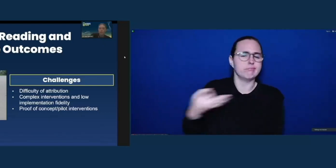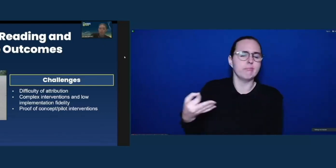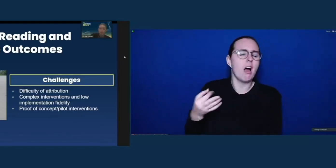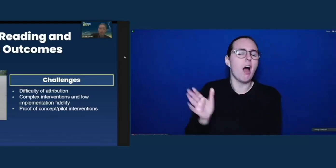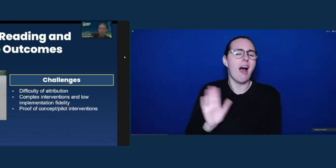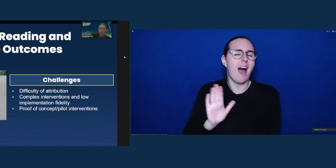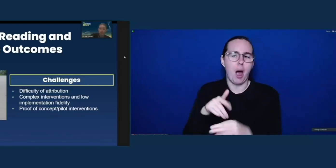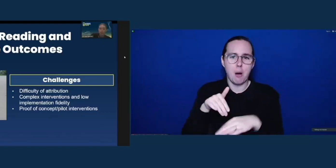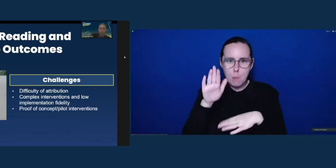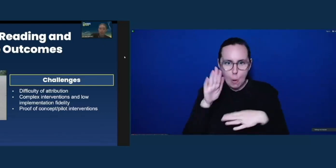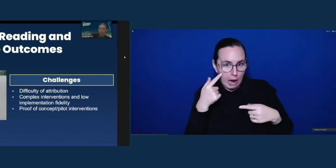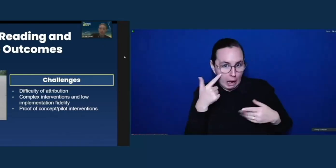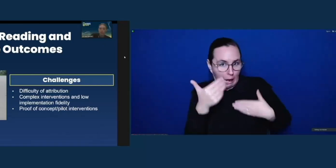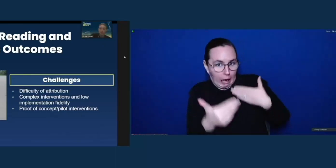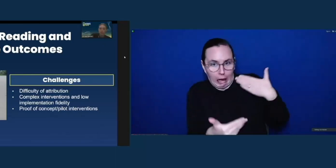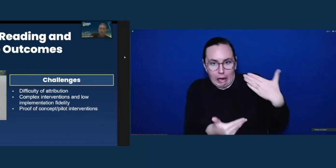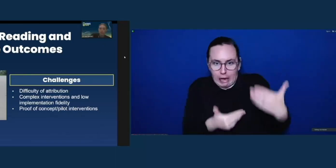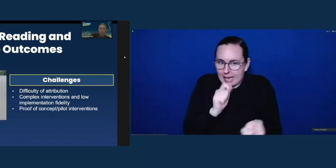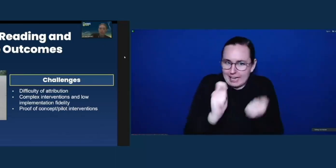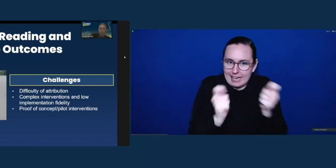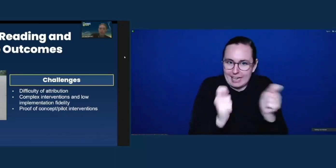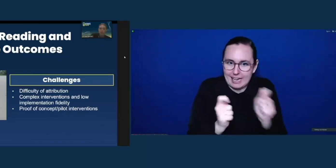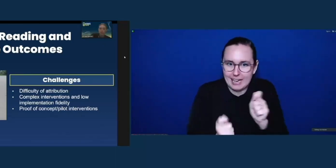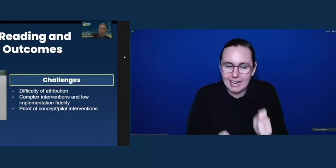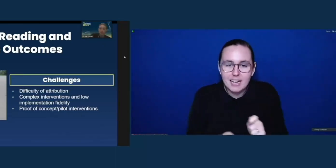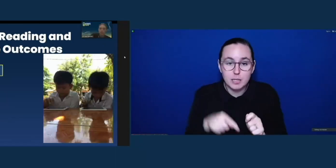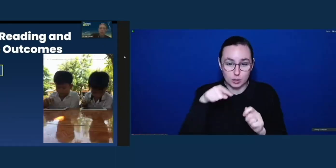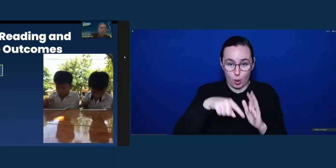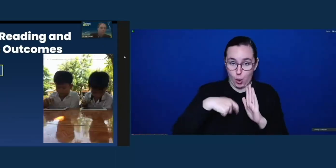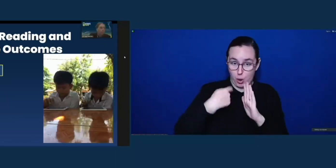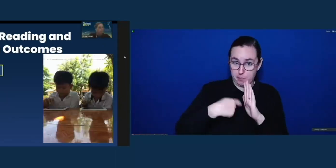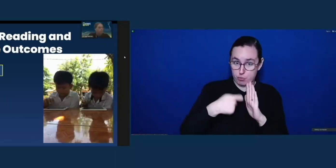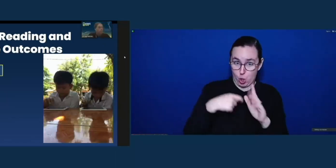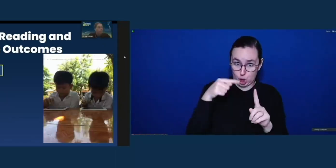specific projects were contributing to reading outcomes.